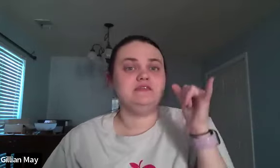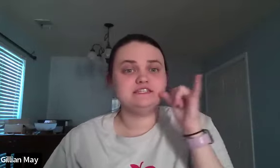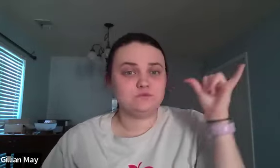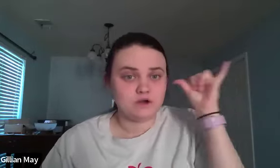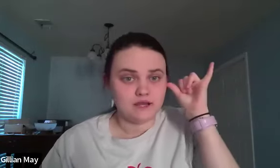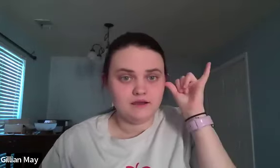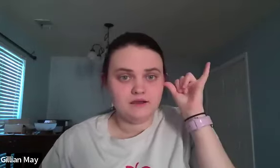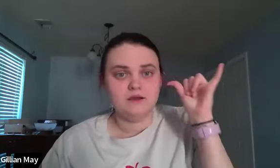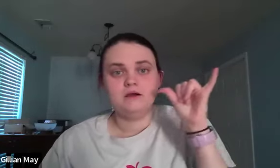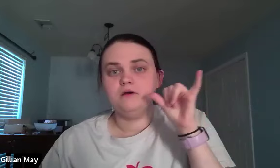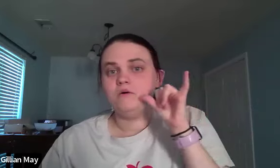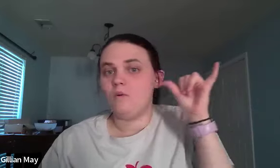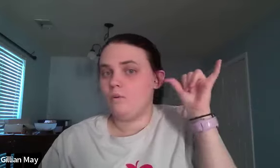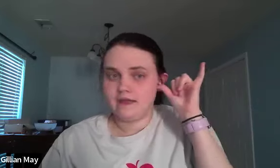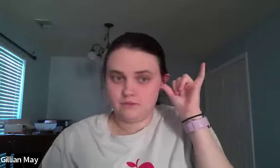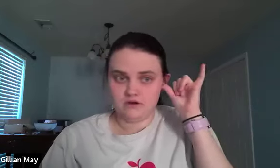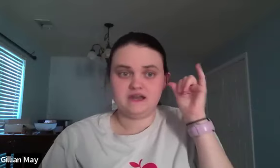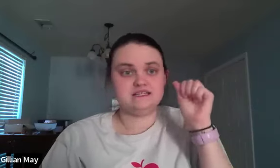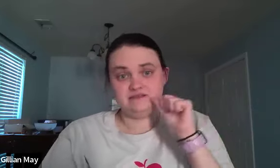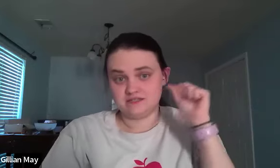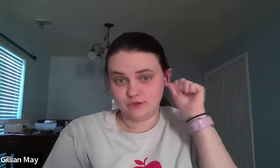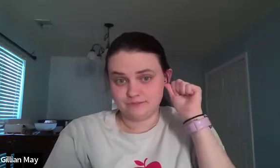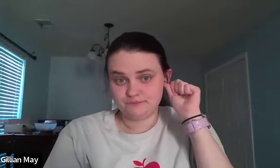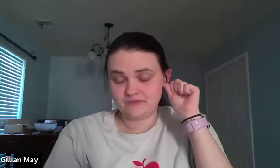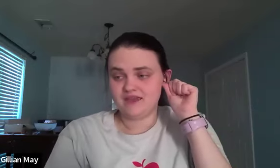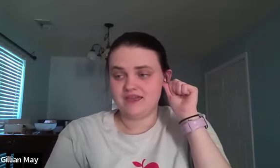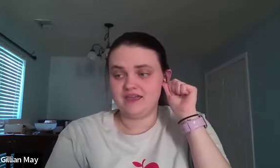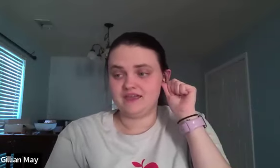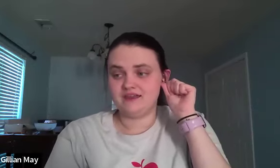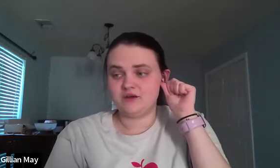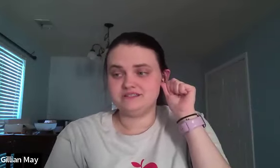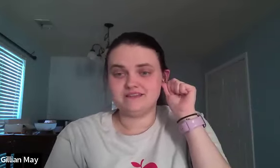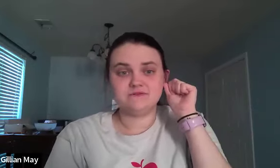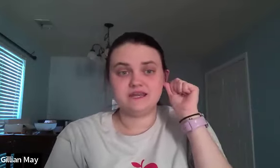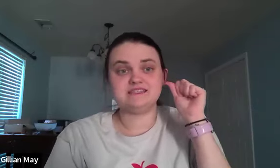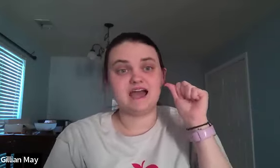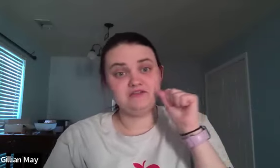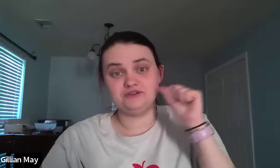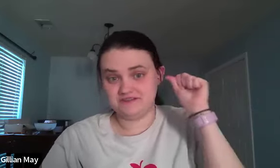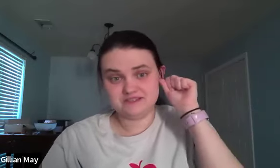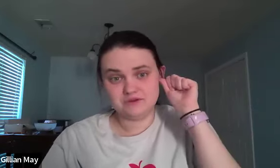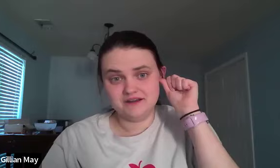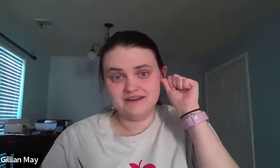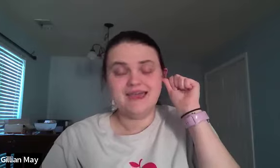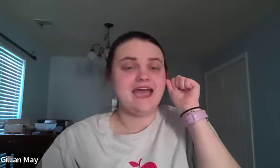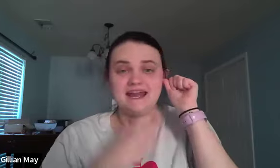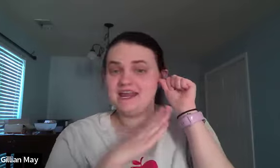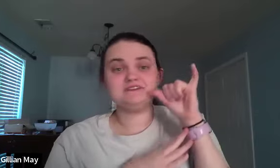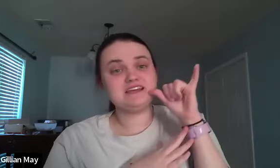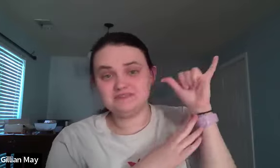this one way more than I see this one. And I always think that's funny because I learned this one and I never signed this